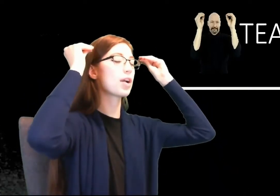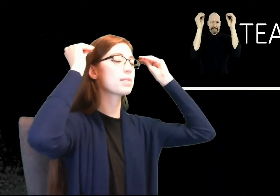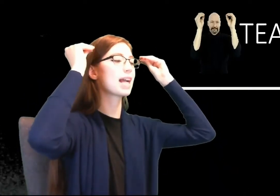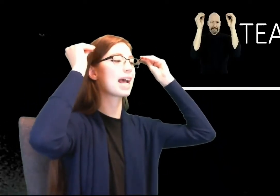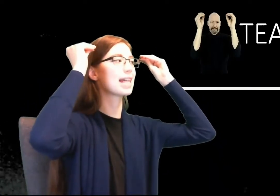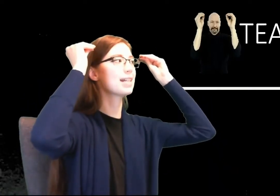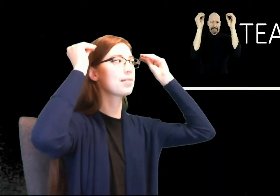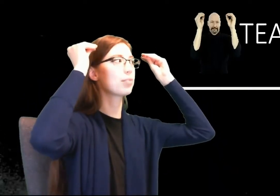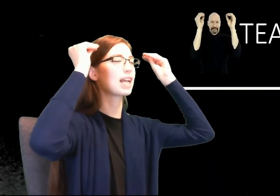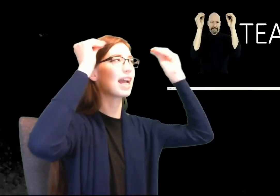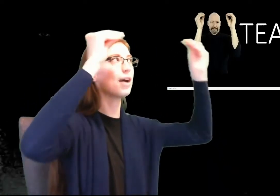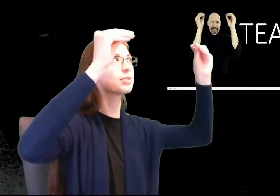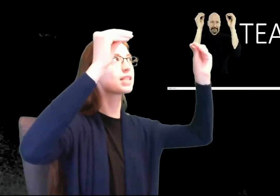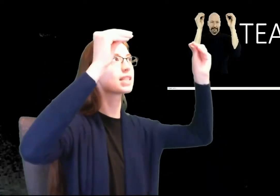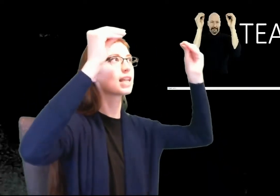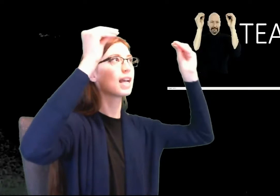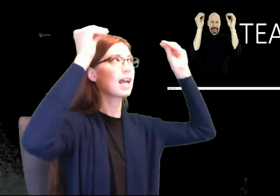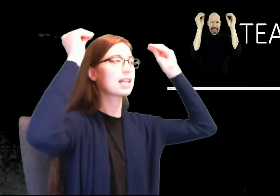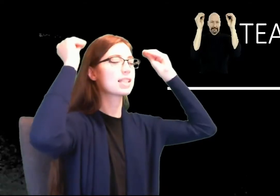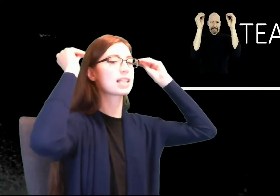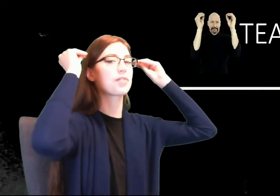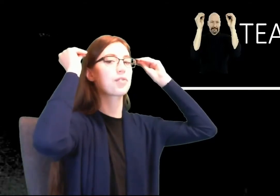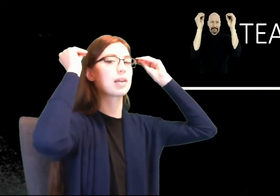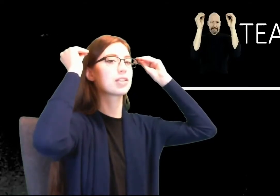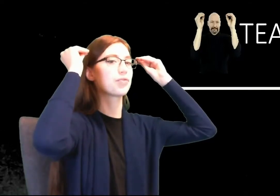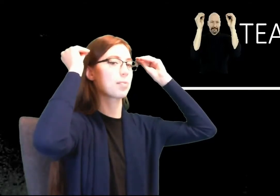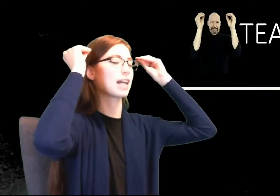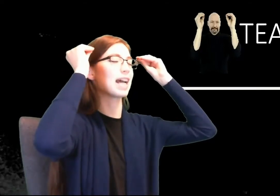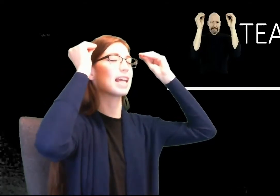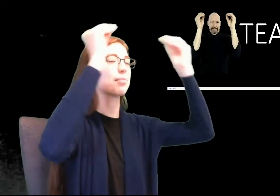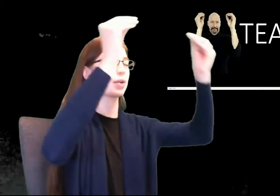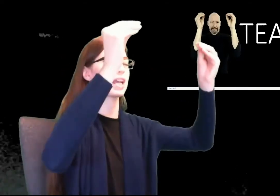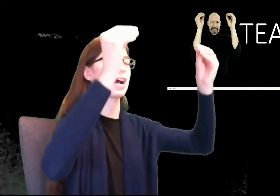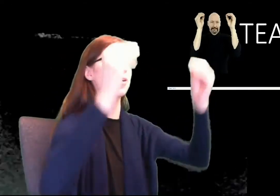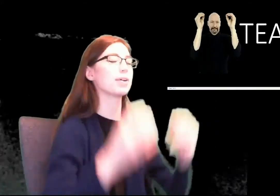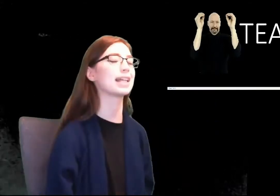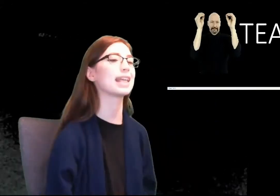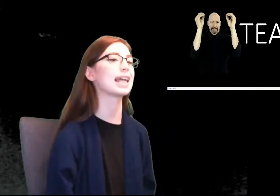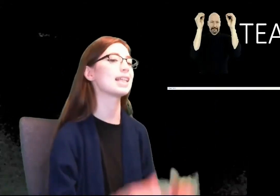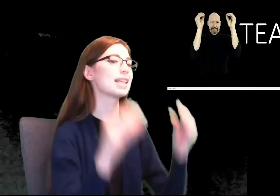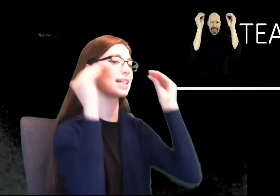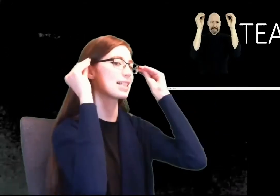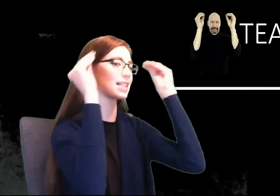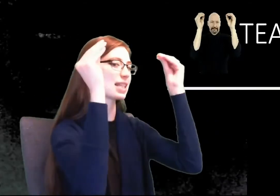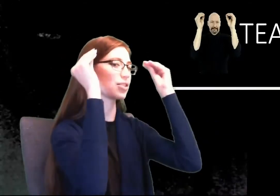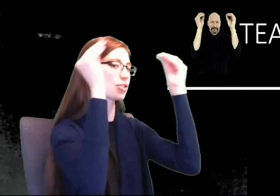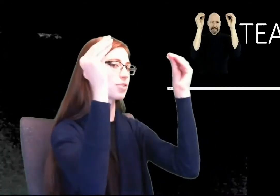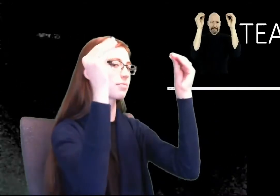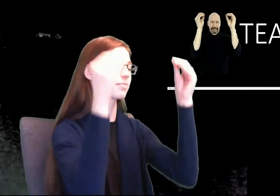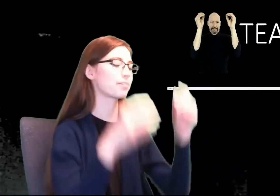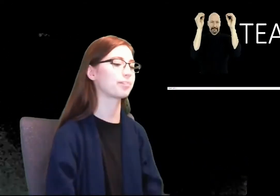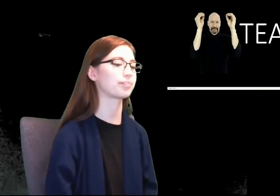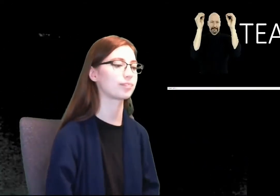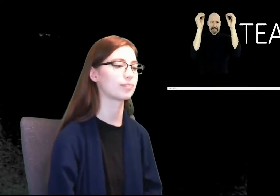your head, bring it out, and take the information from your head and bring it out again. Teach.